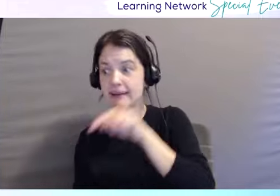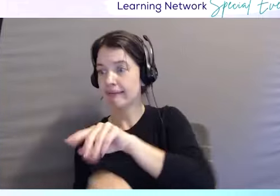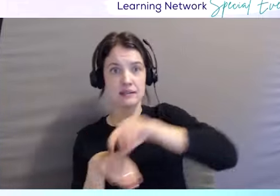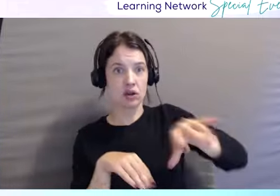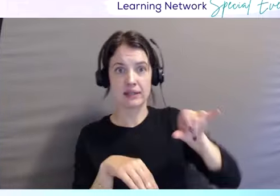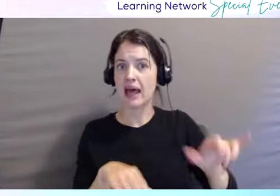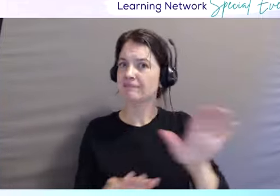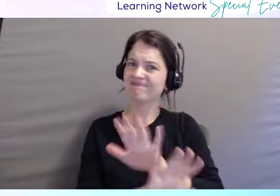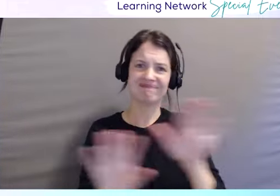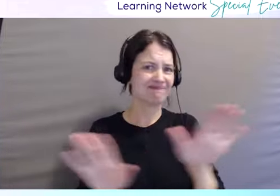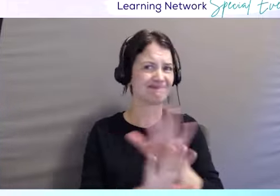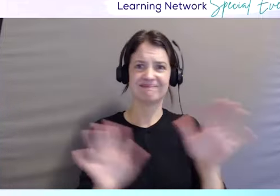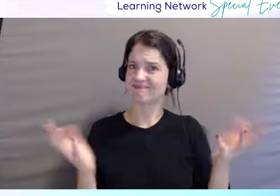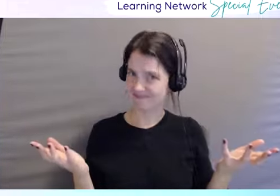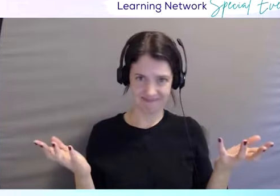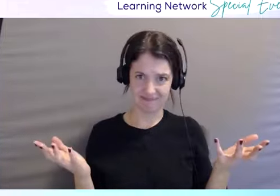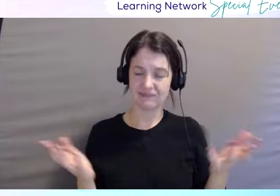the obvious and maybe less obvious